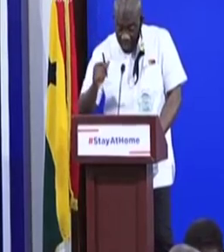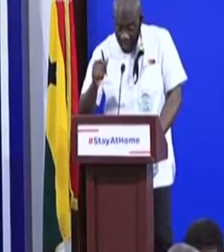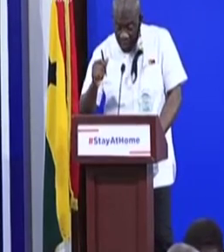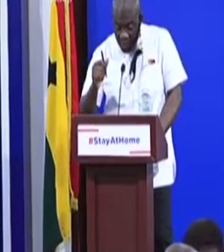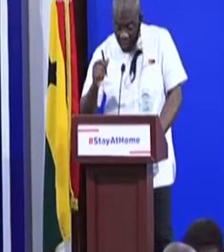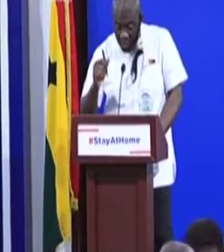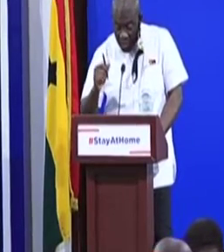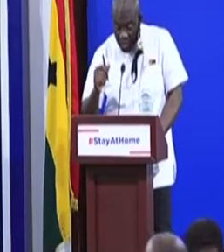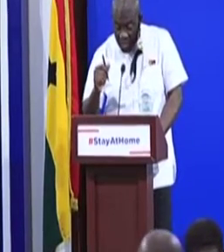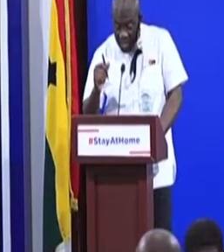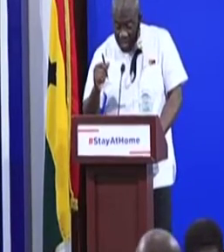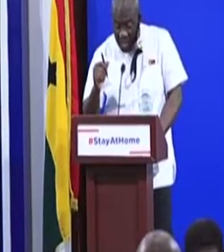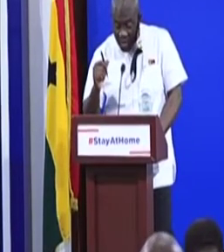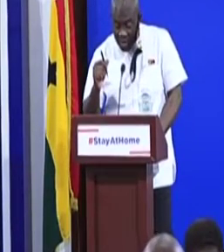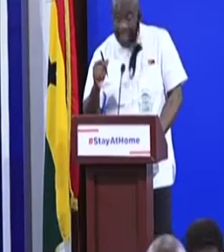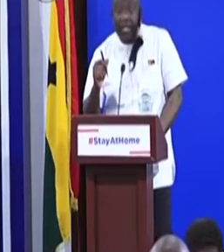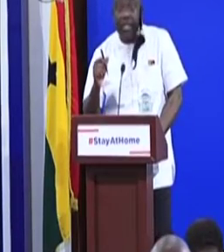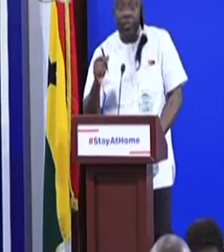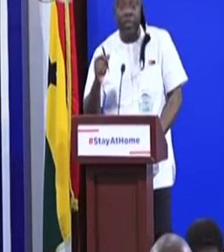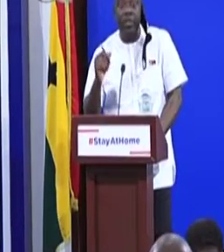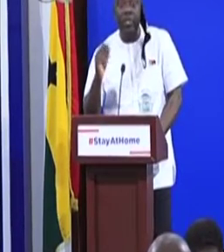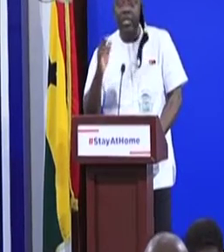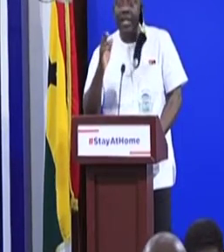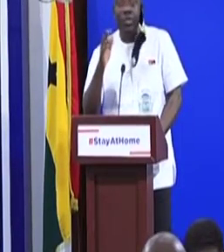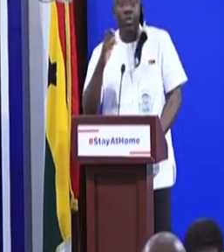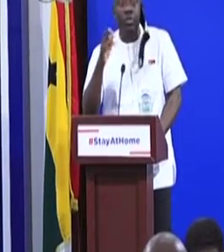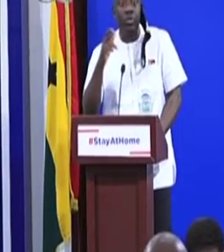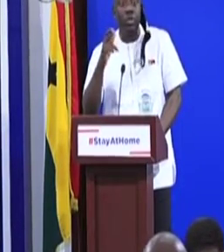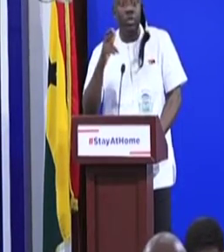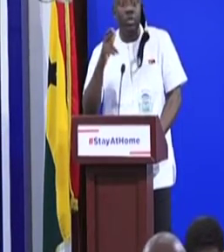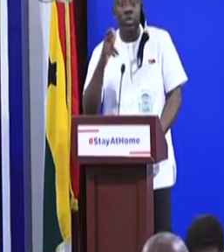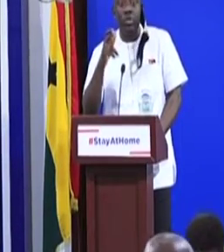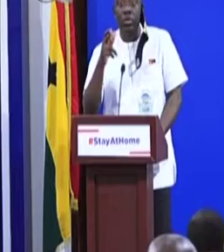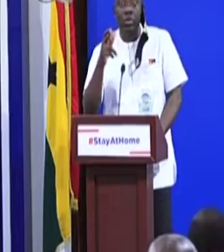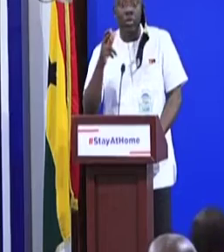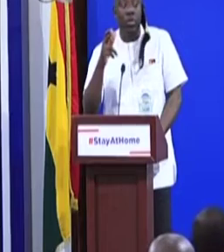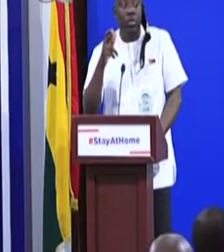There are some police persons who still say that they are not getting PPEs. Is that it, Kojo?